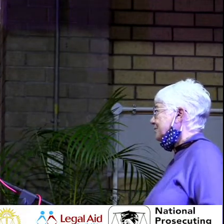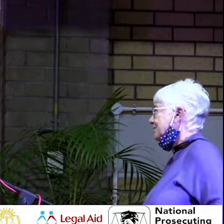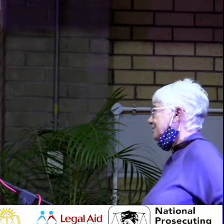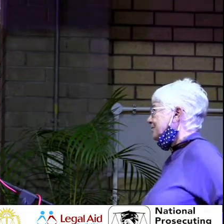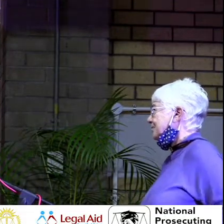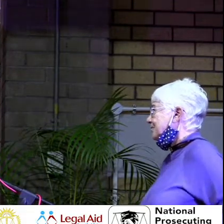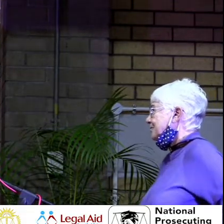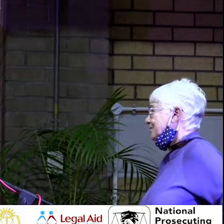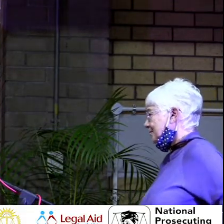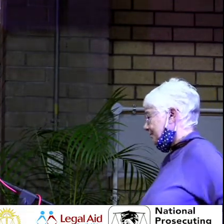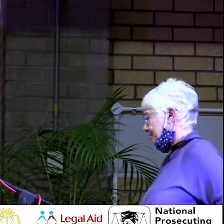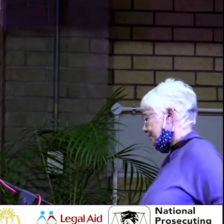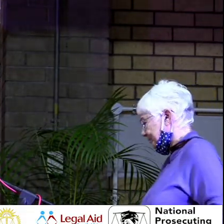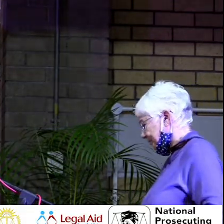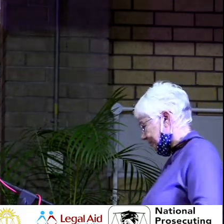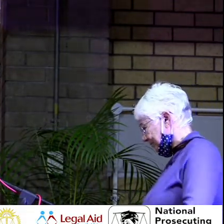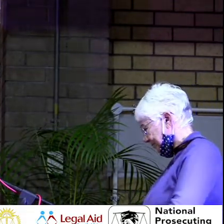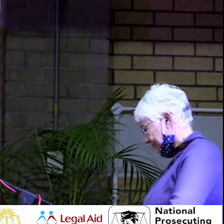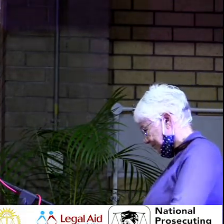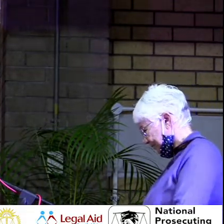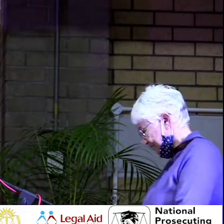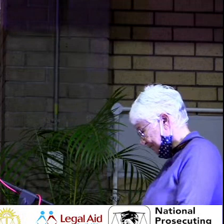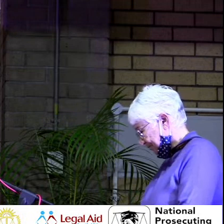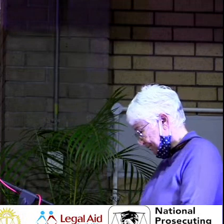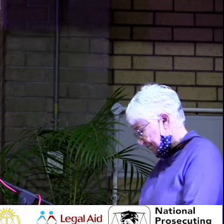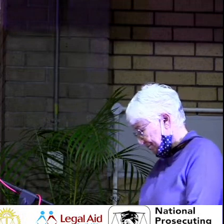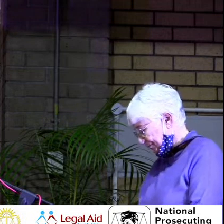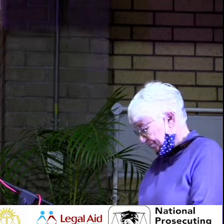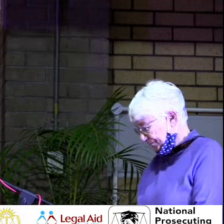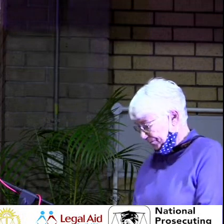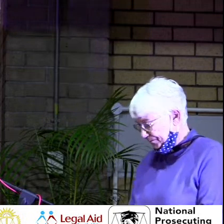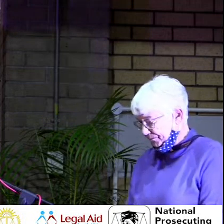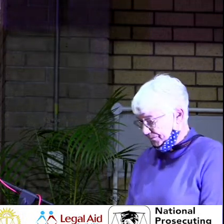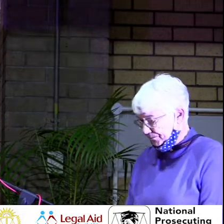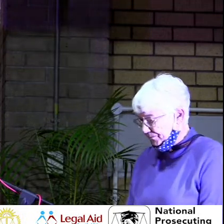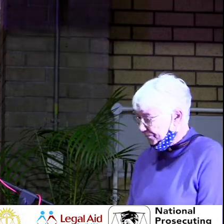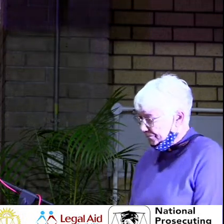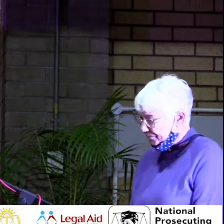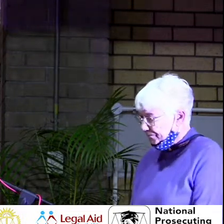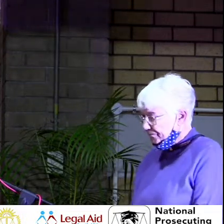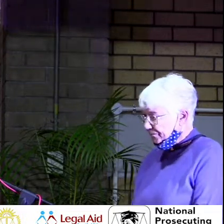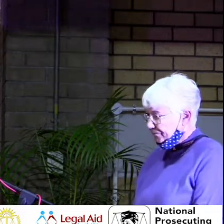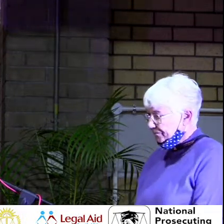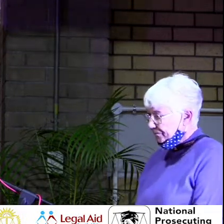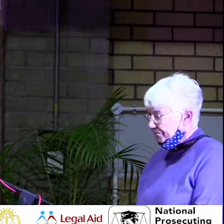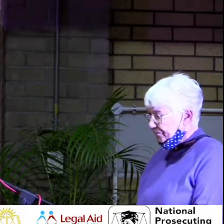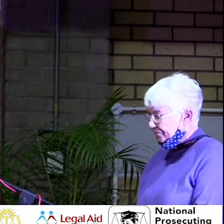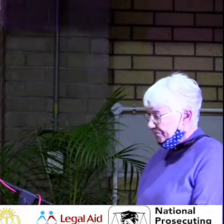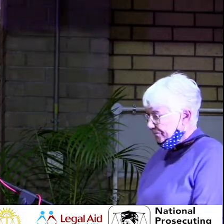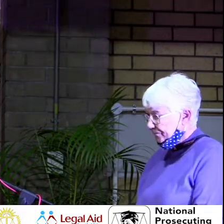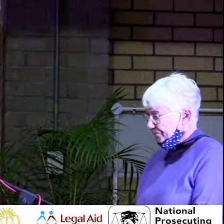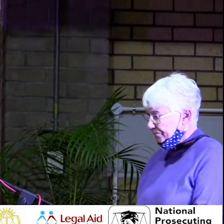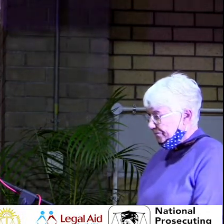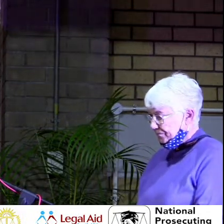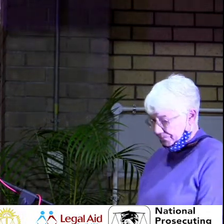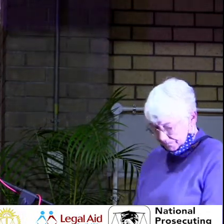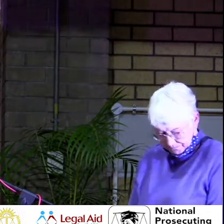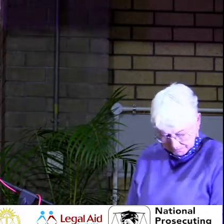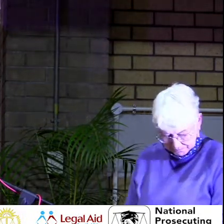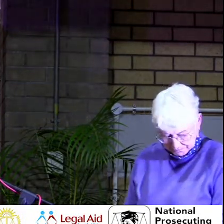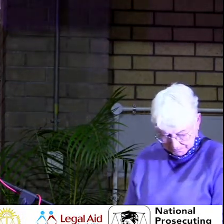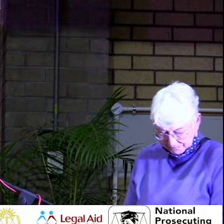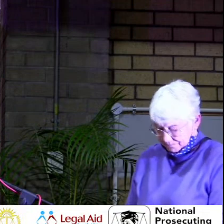Esizokubulela ke Department of Justice si-advisor abahlali. Esiyanicebisa abahlali ukubana ngaba xa